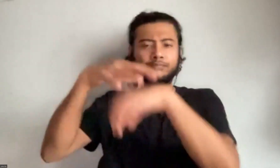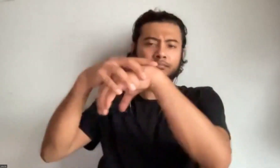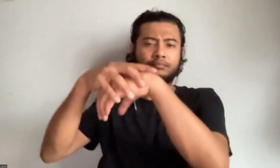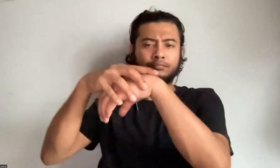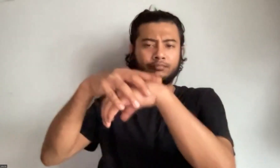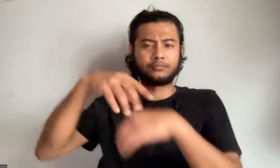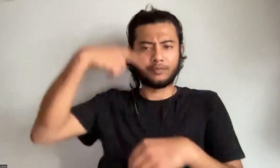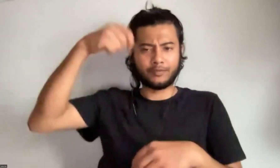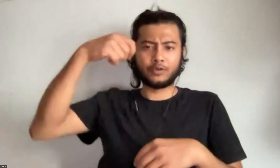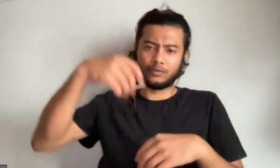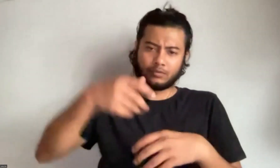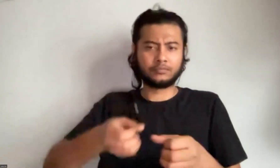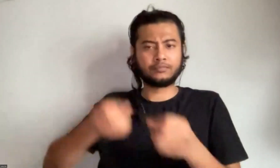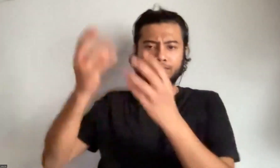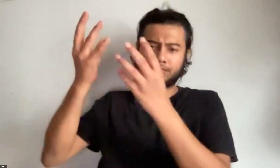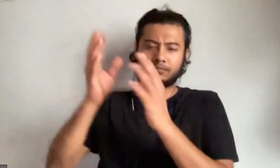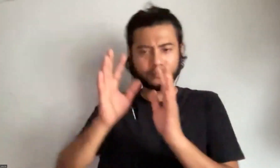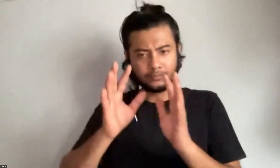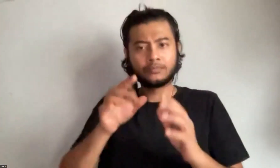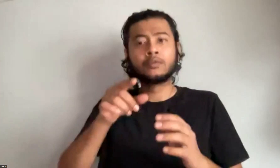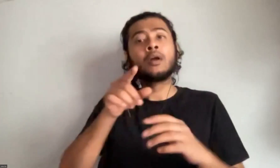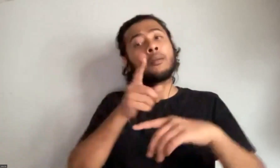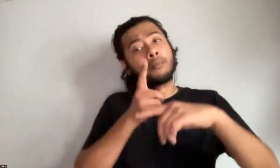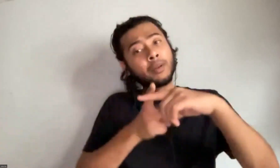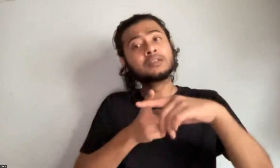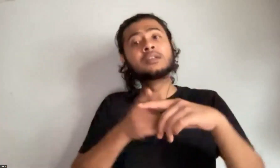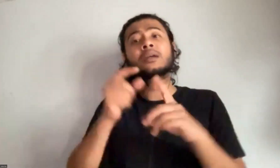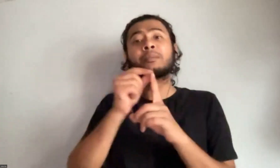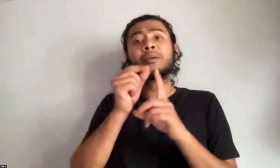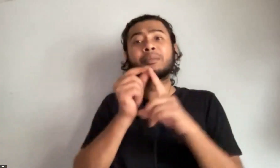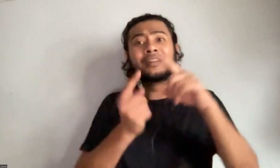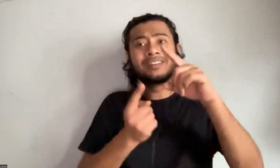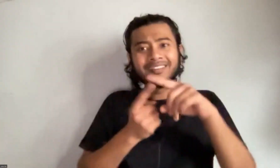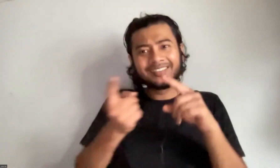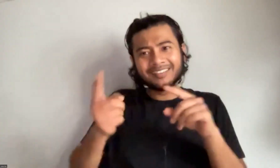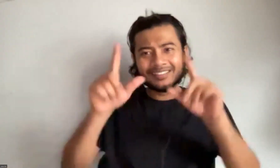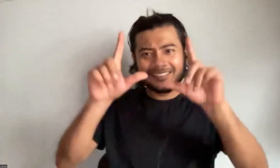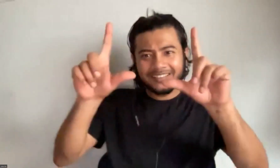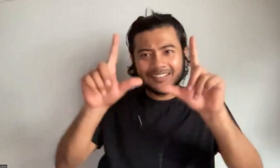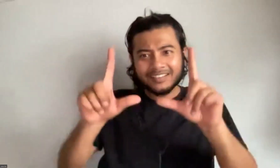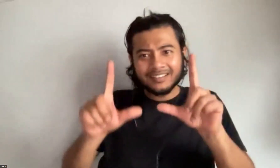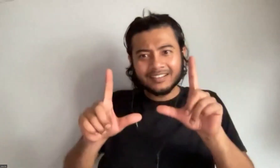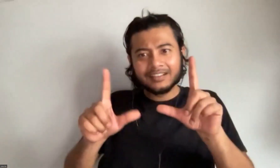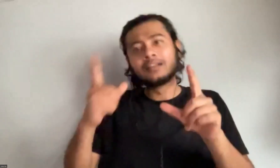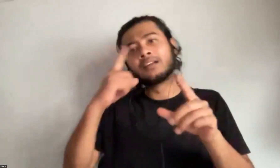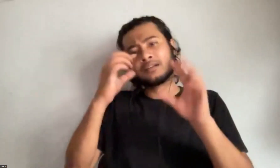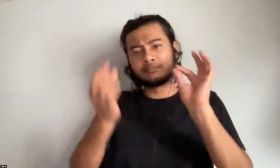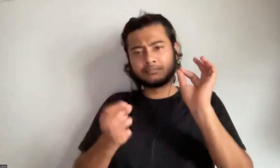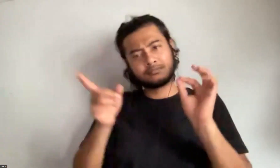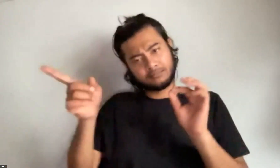groups. So kindly go through it. So I want you to all of you to come up with your questions next